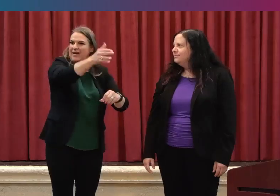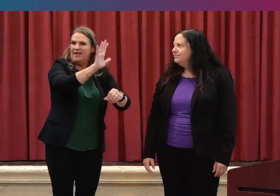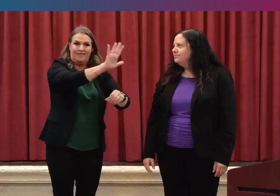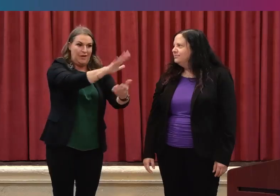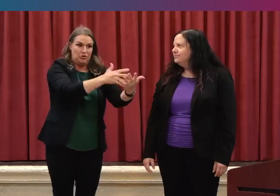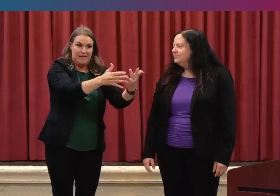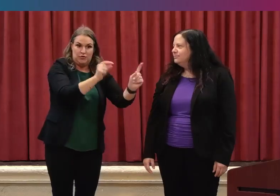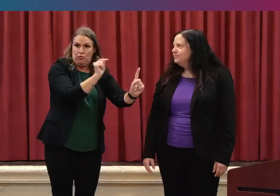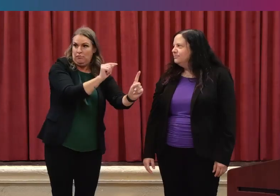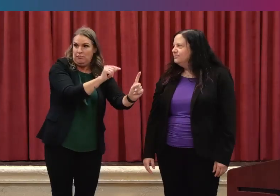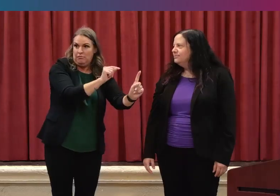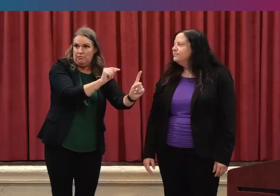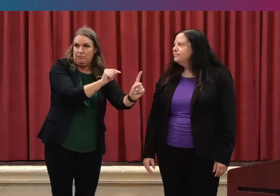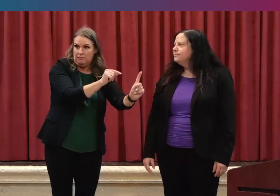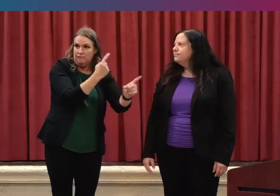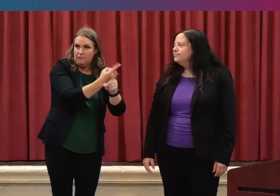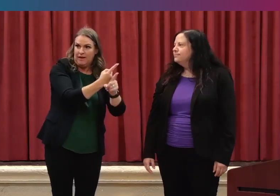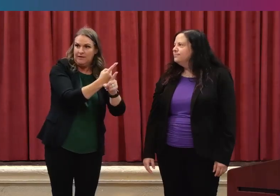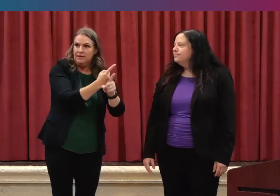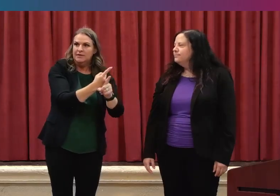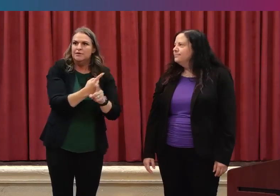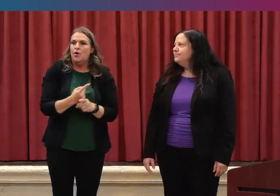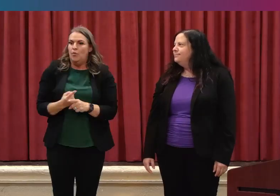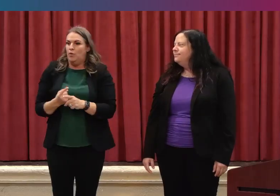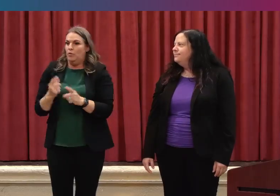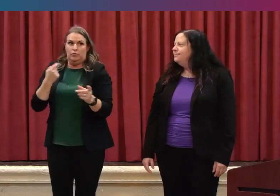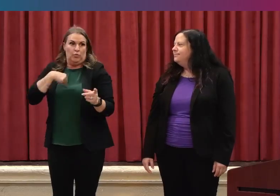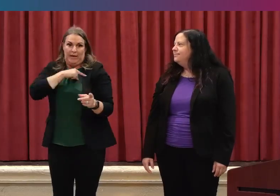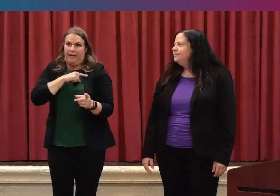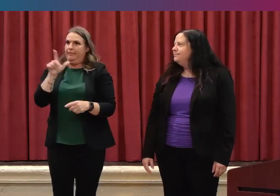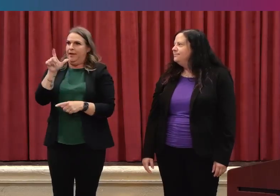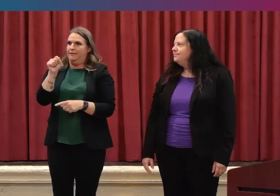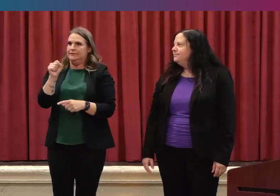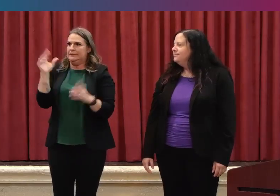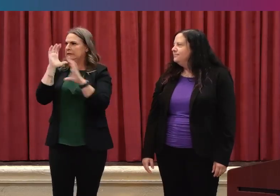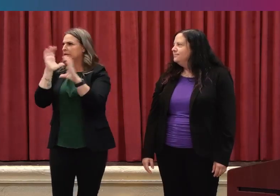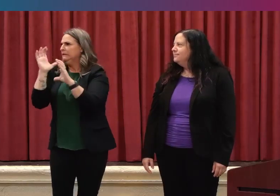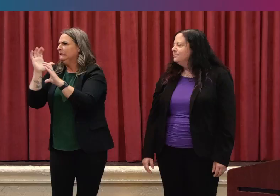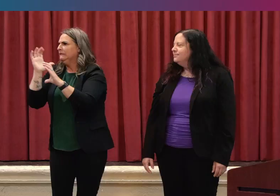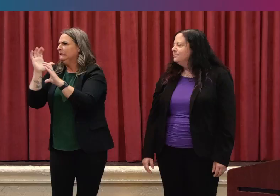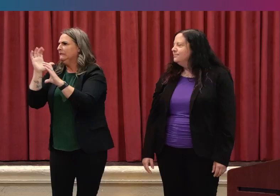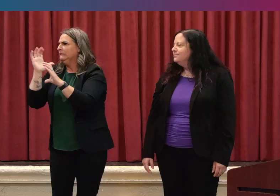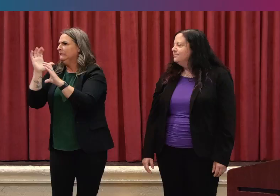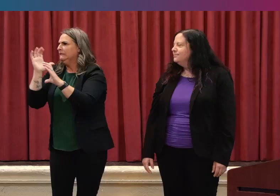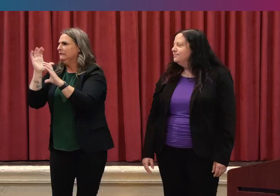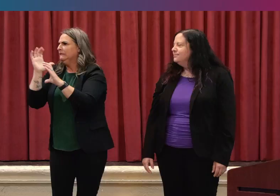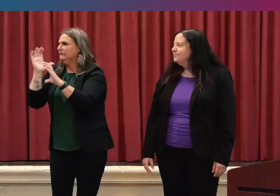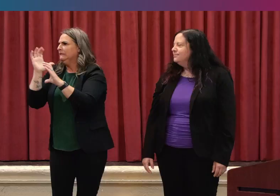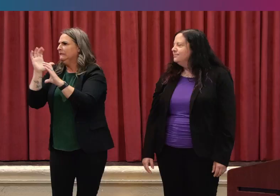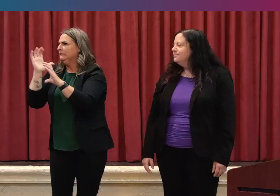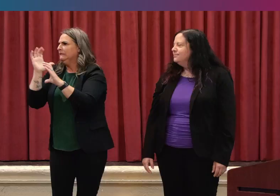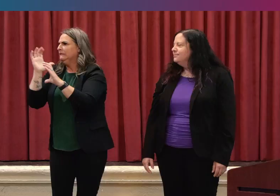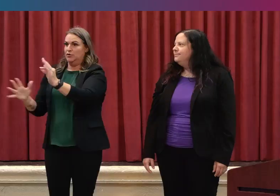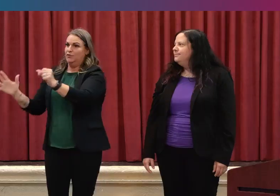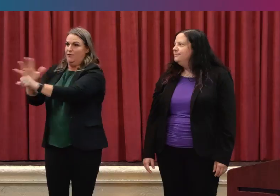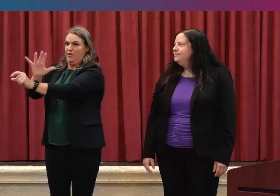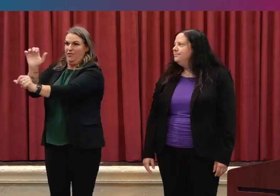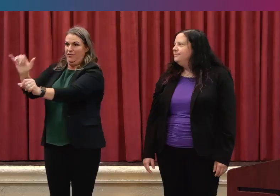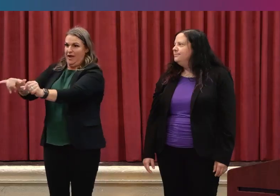Sometimes the interpreter's schedule is full, and we might need that one interpreter. So due to scheduling